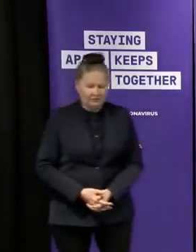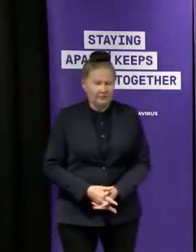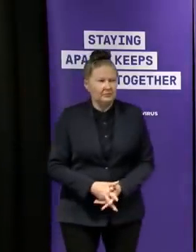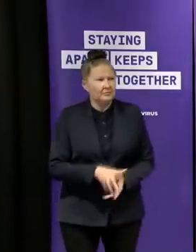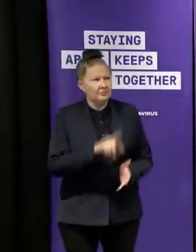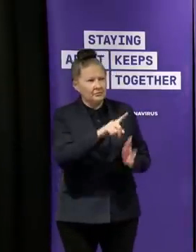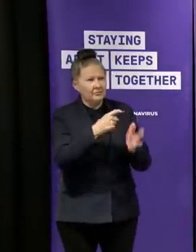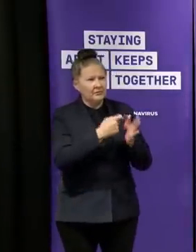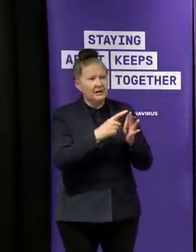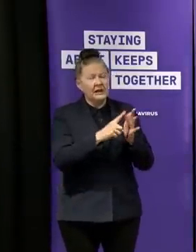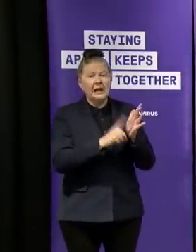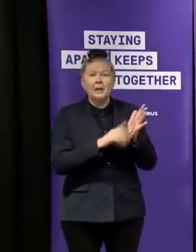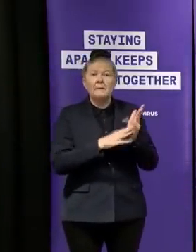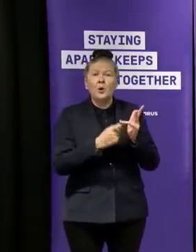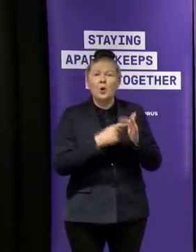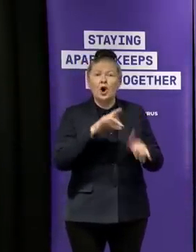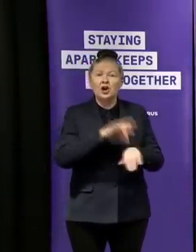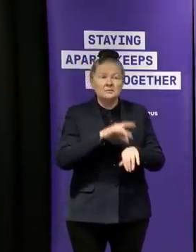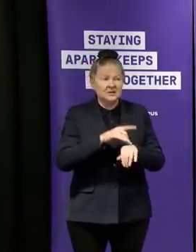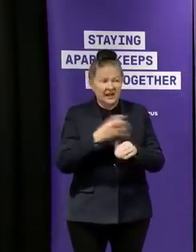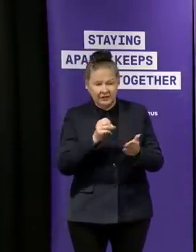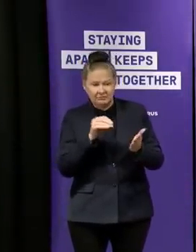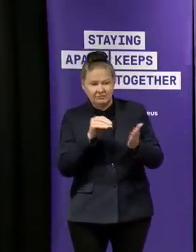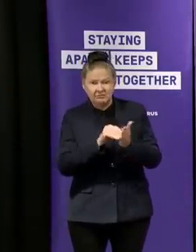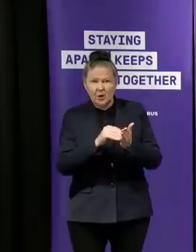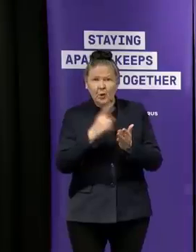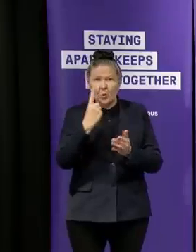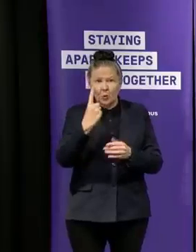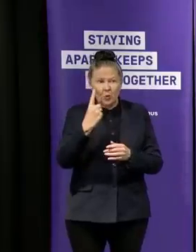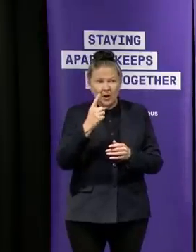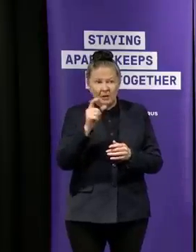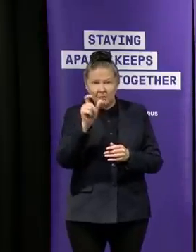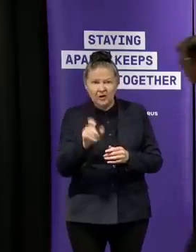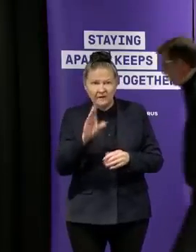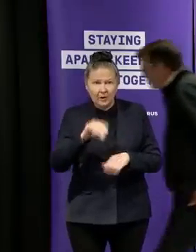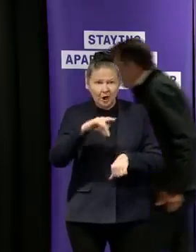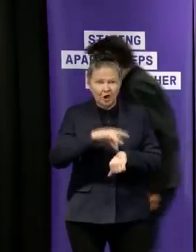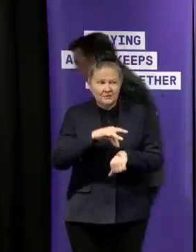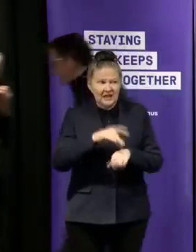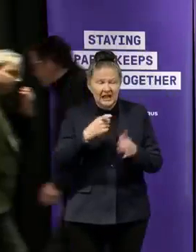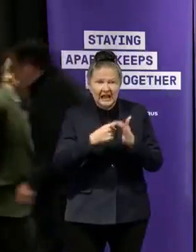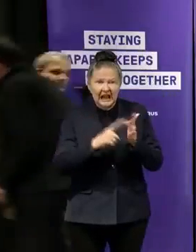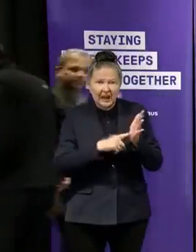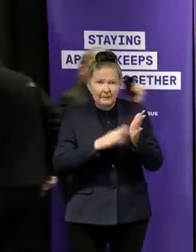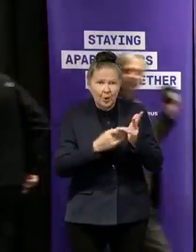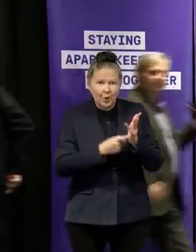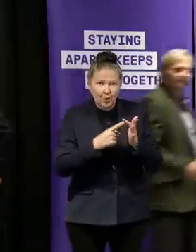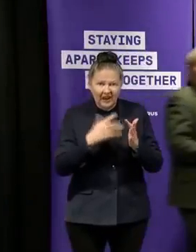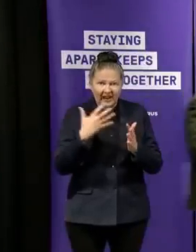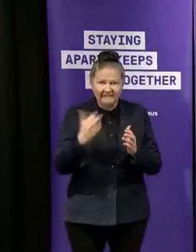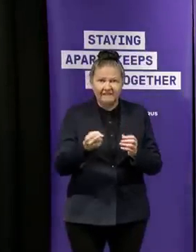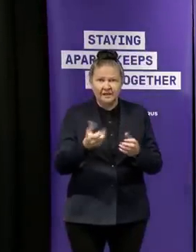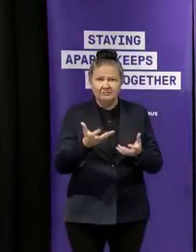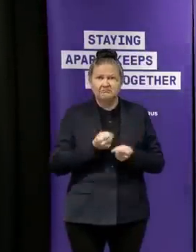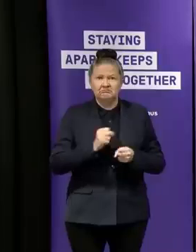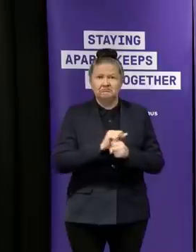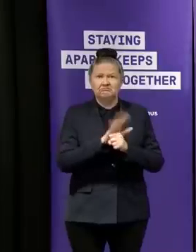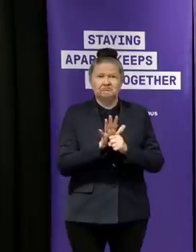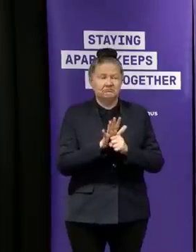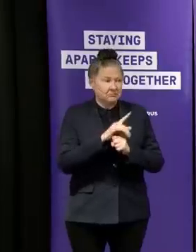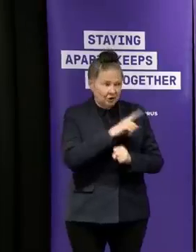in Kilmore has tested positive to COVID. Are you aware of that? I guess it would be linked to that Kilmore